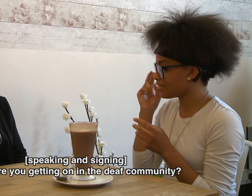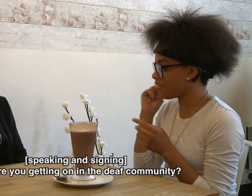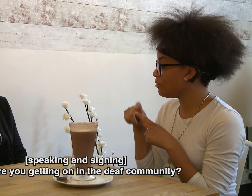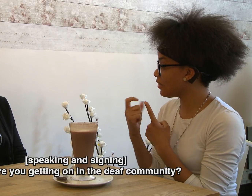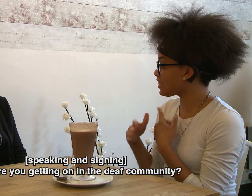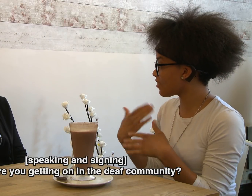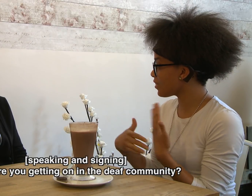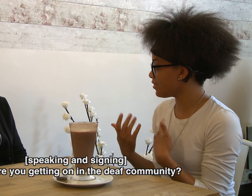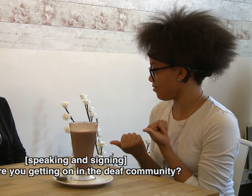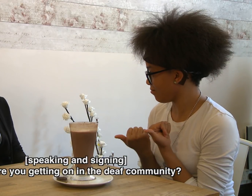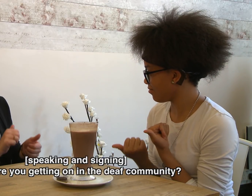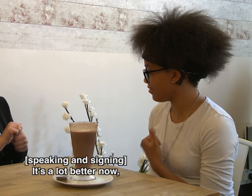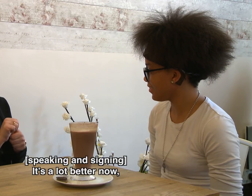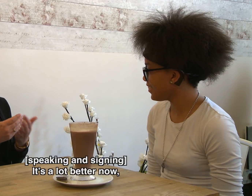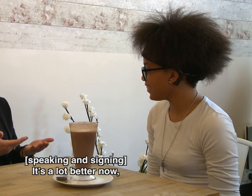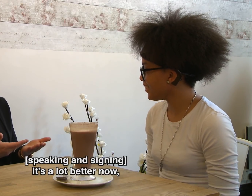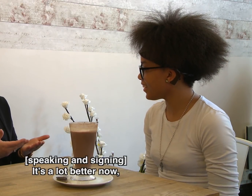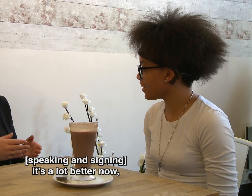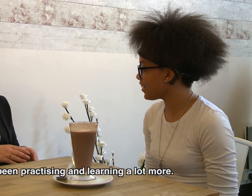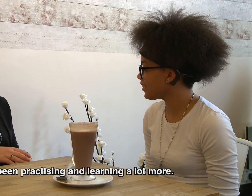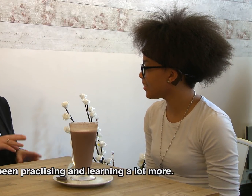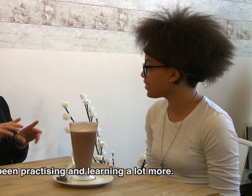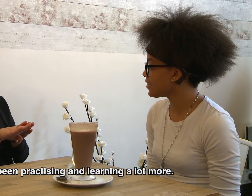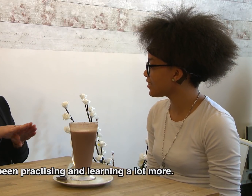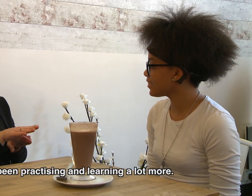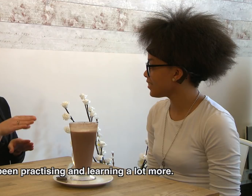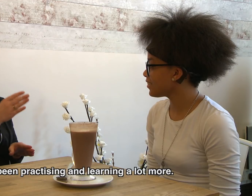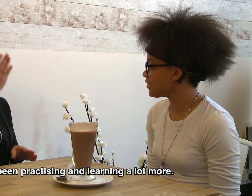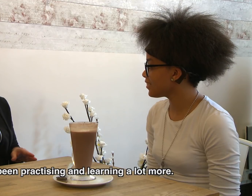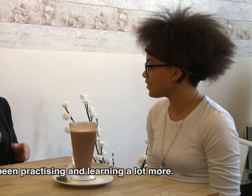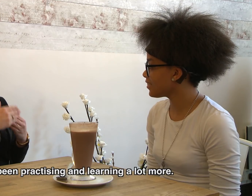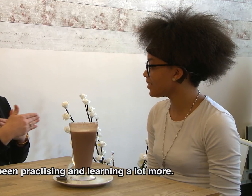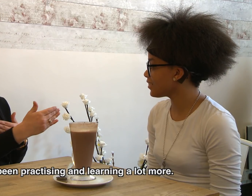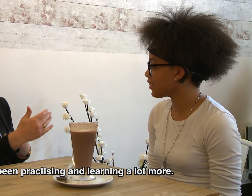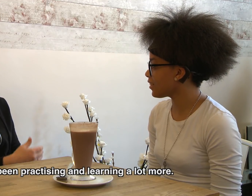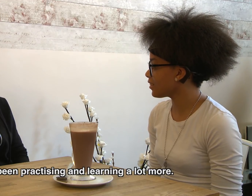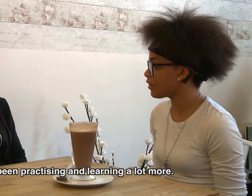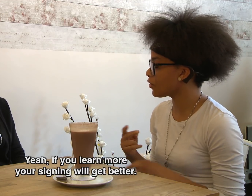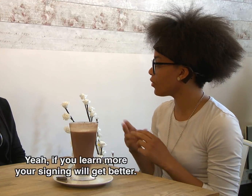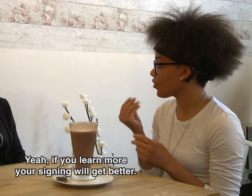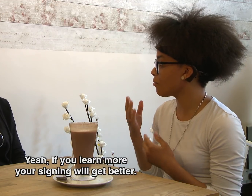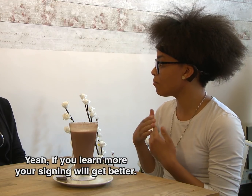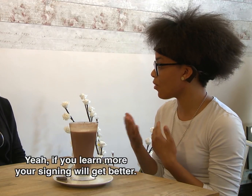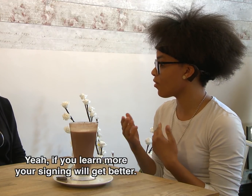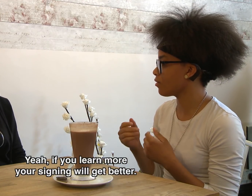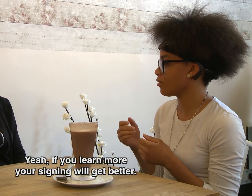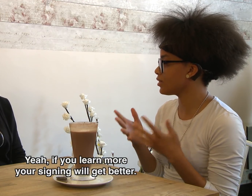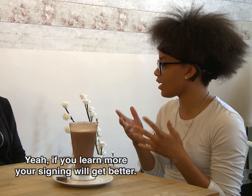deaf community, right? It's deaf for now. I've been practicing and learning a lot more. If you learn more, this one